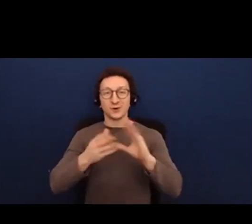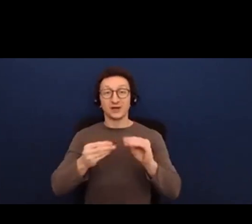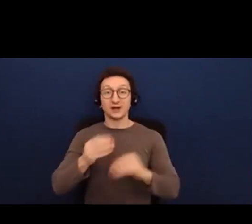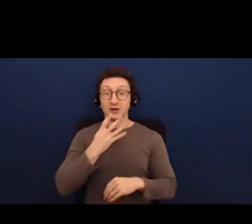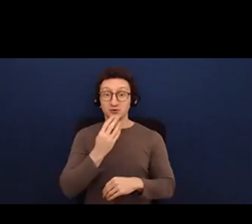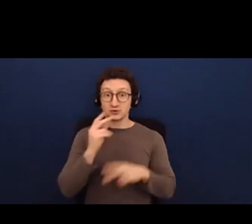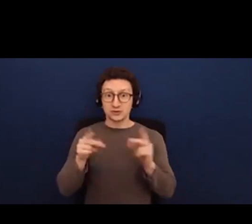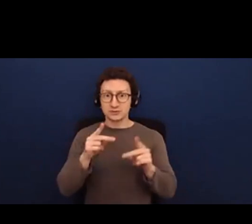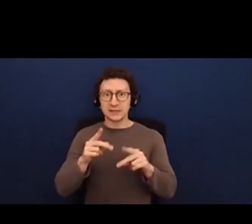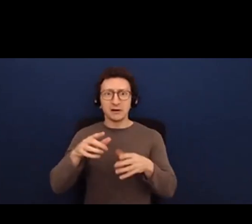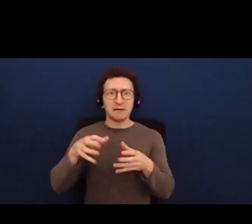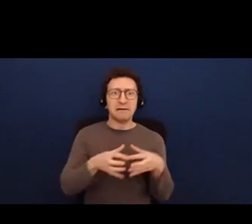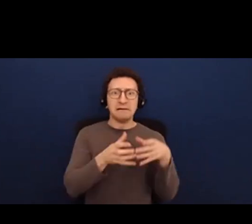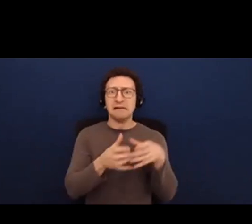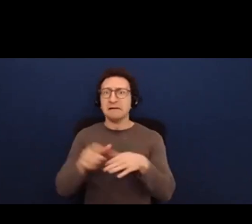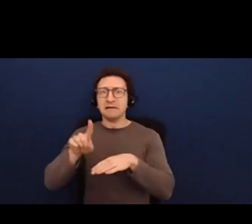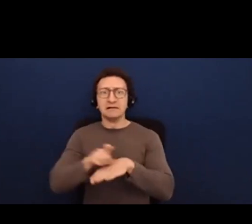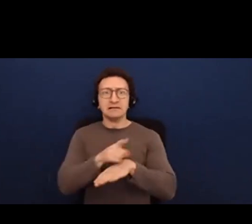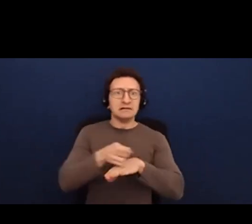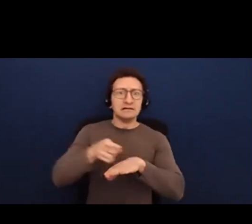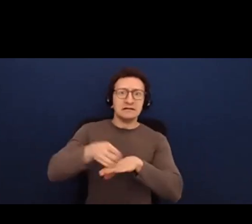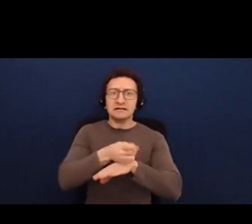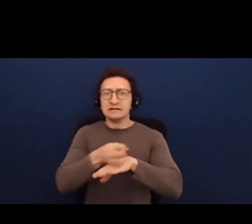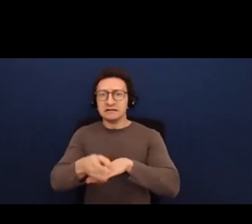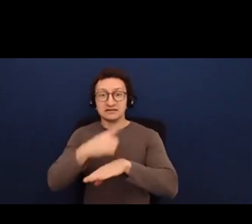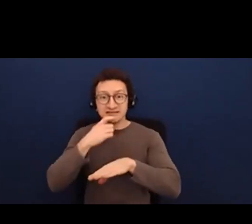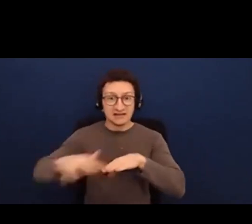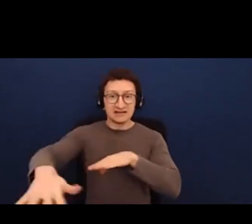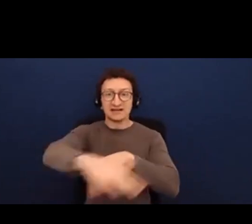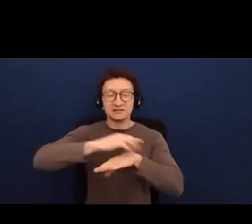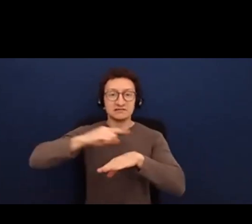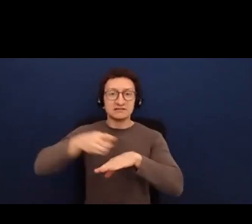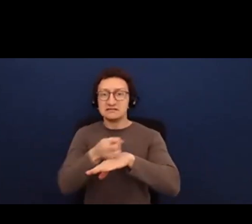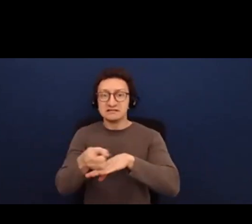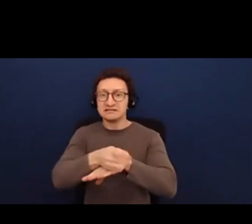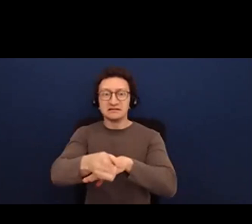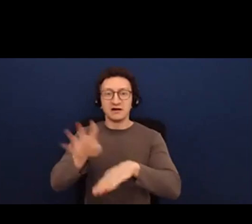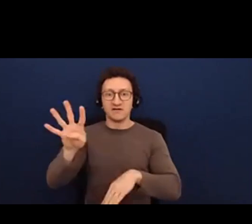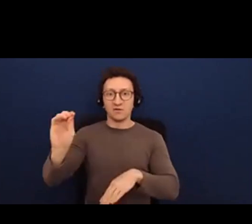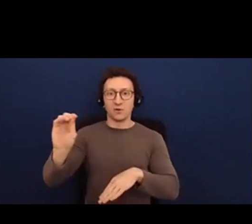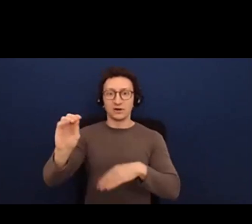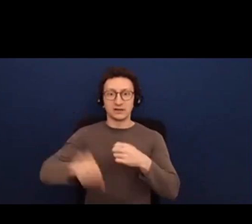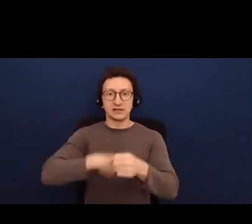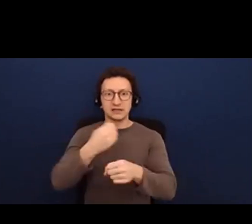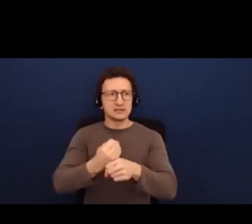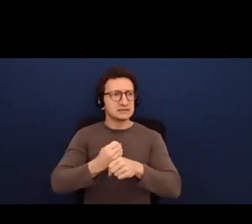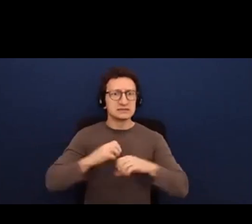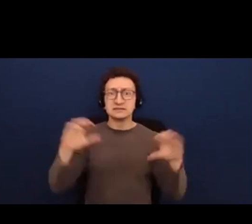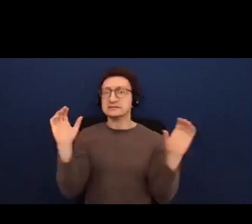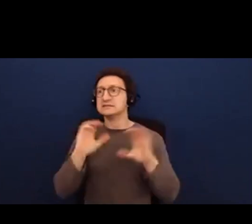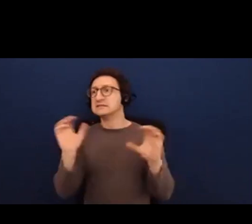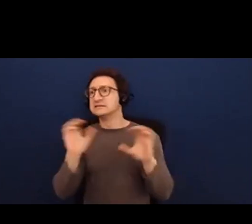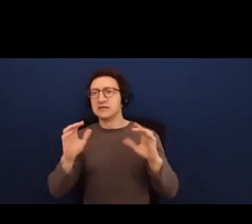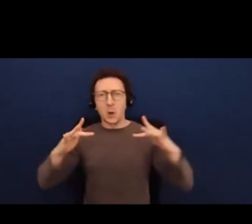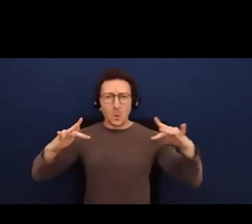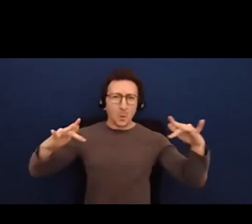we must that we wandered in the desert because the desert is empty, and the Midrash says